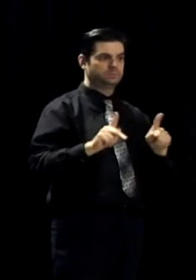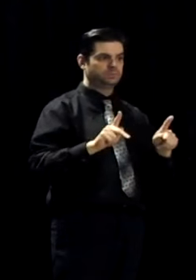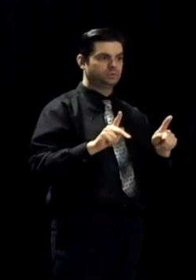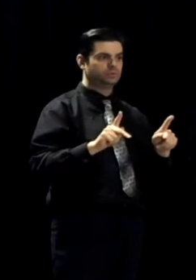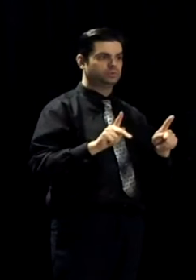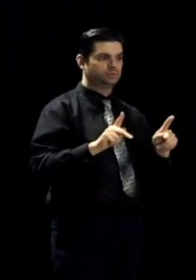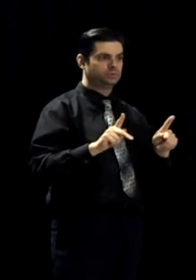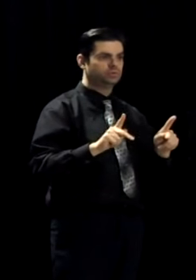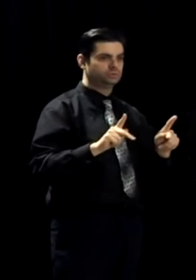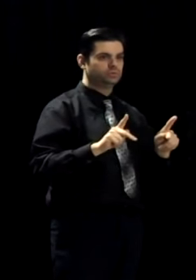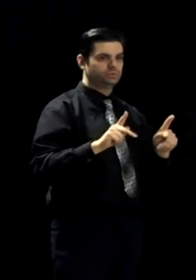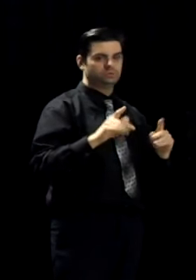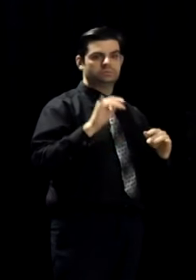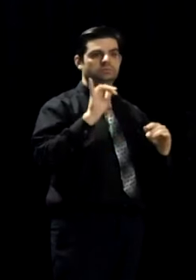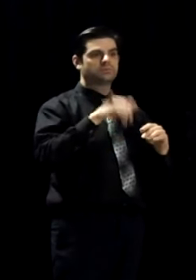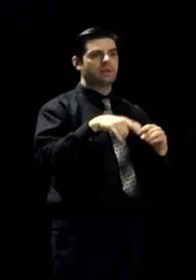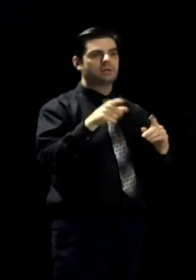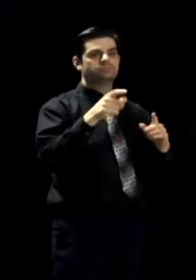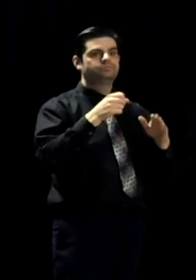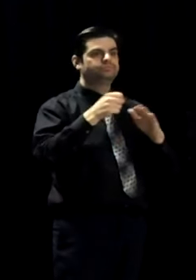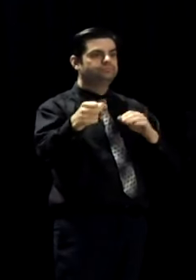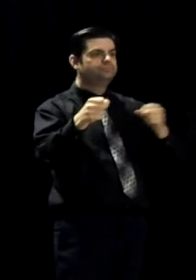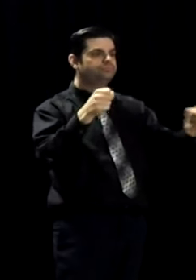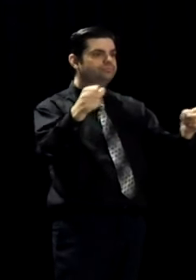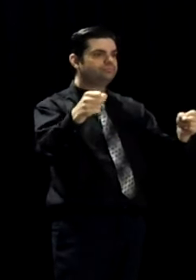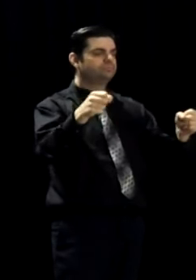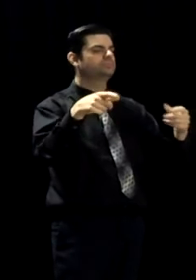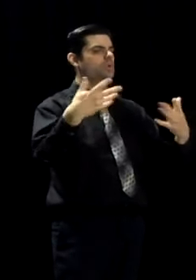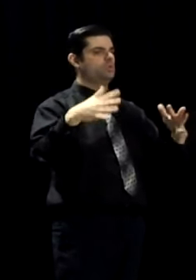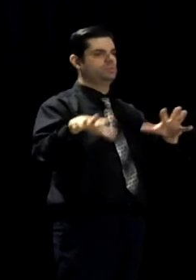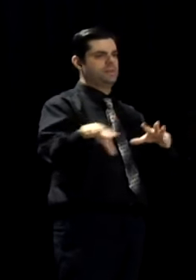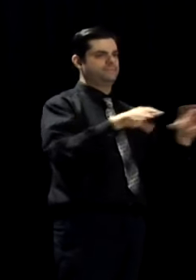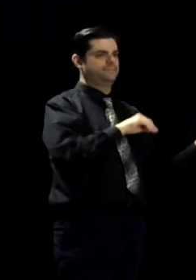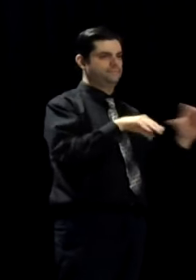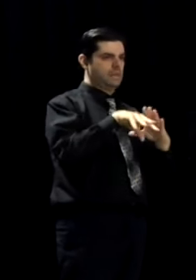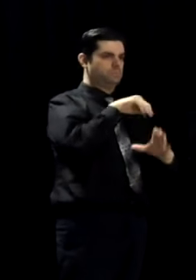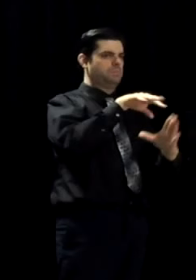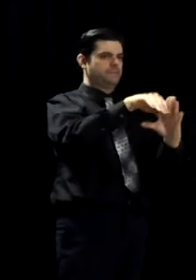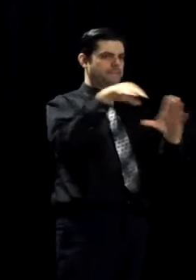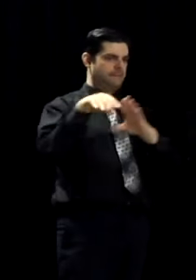people that went to the hospital for a period of time and got better.